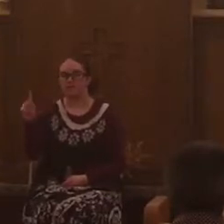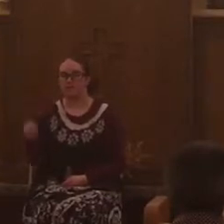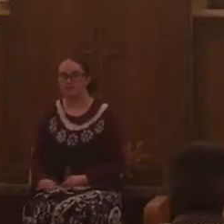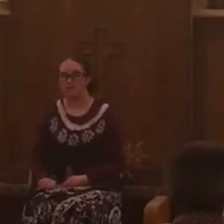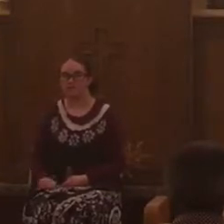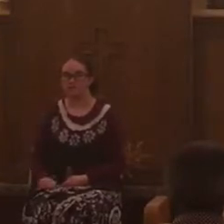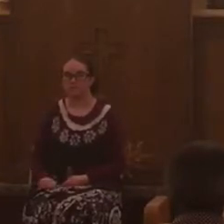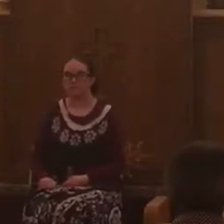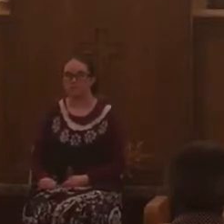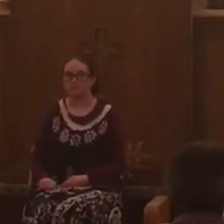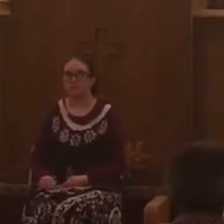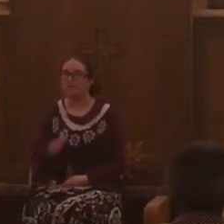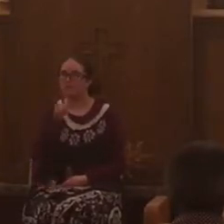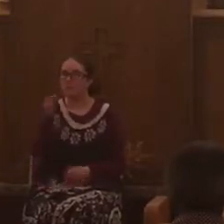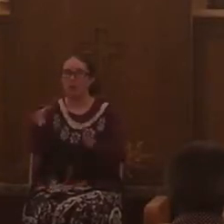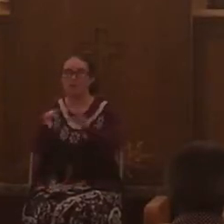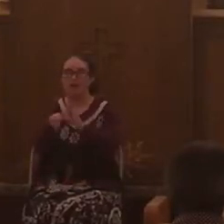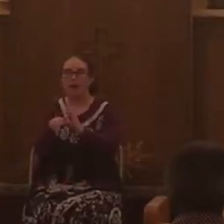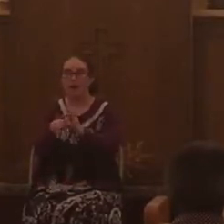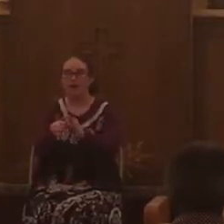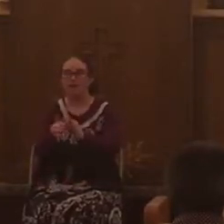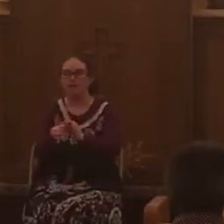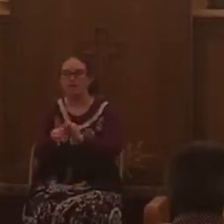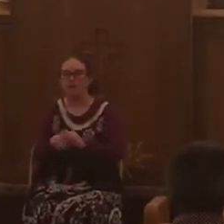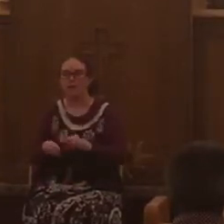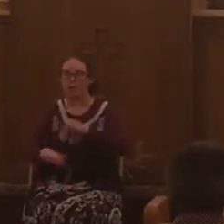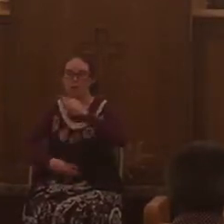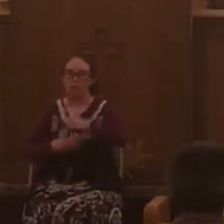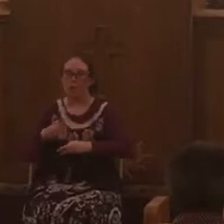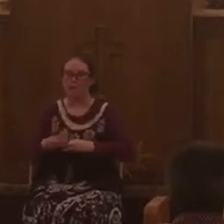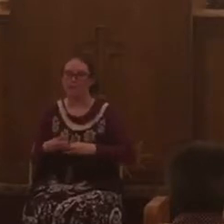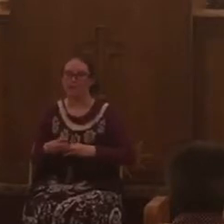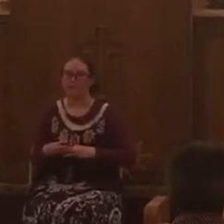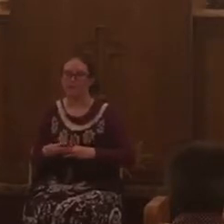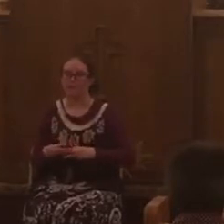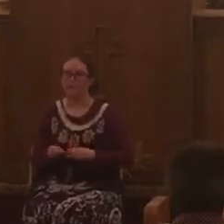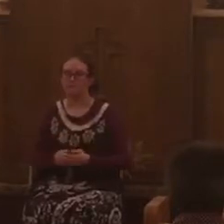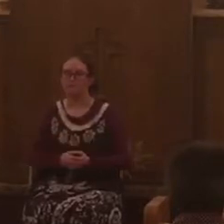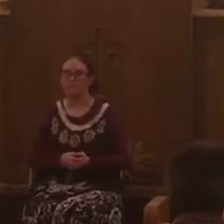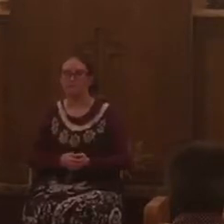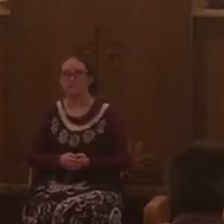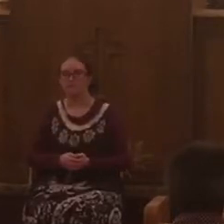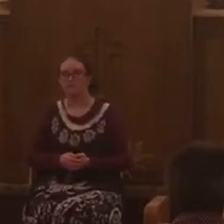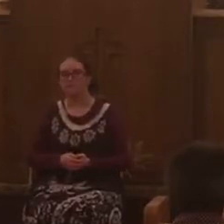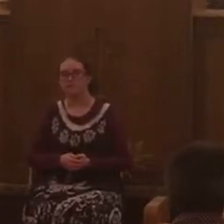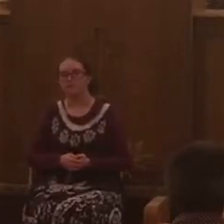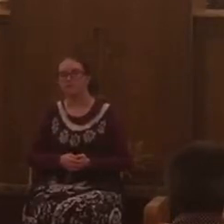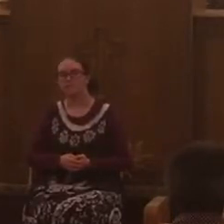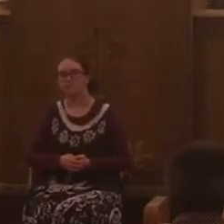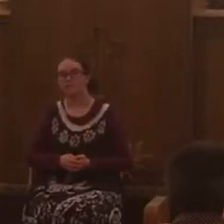Hallelujah. We don't belong to the world and their little